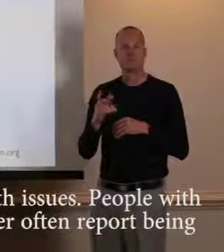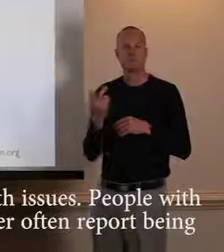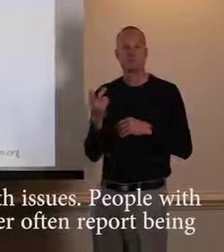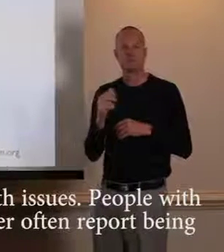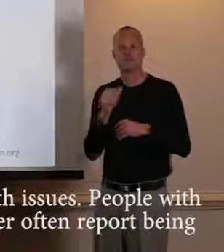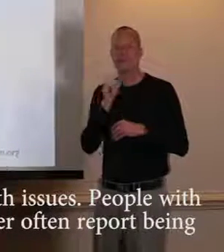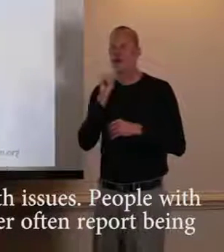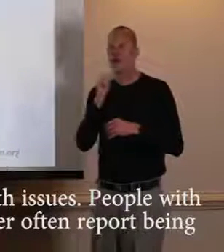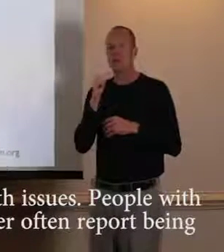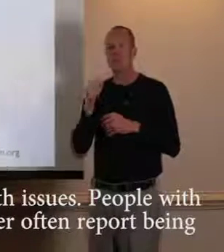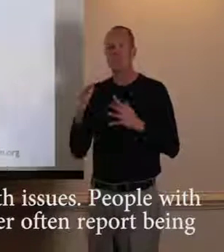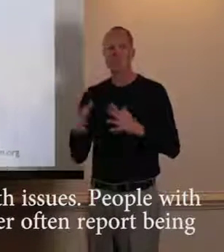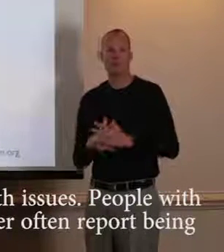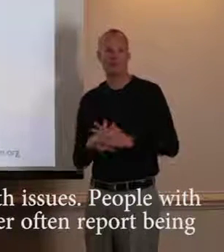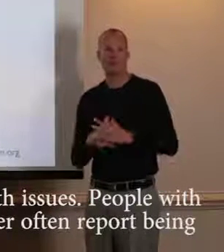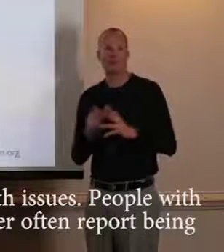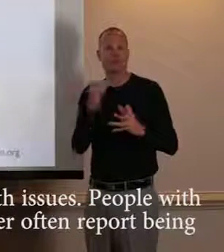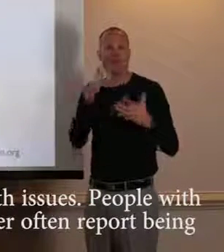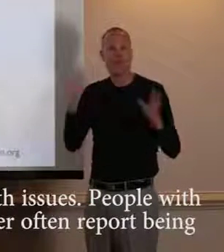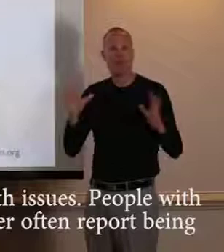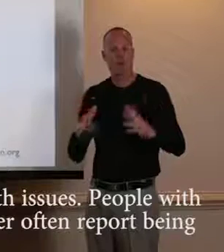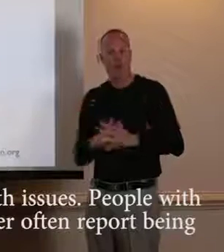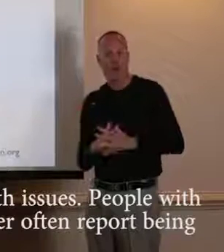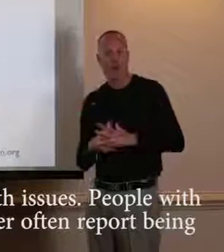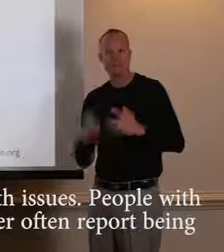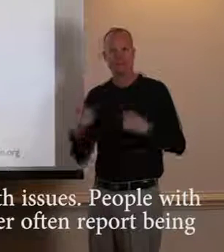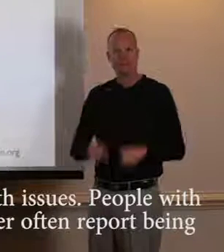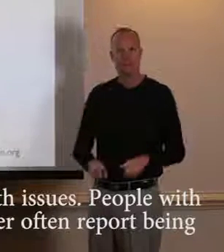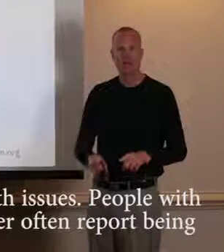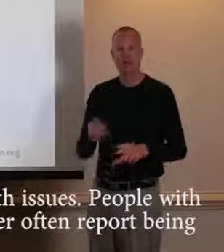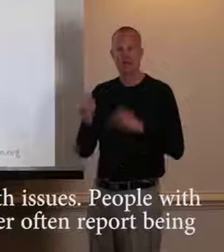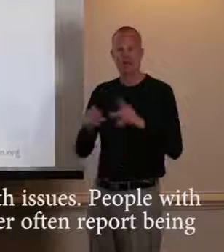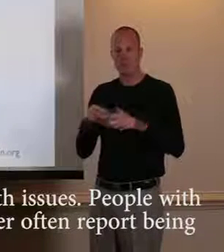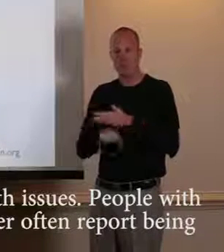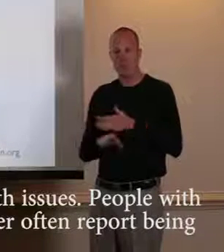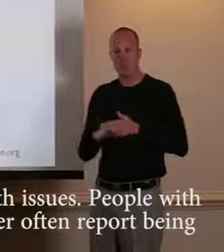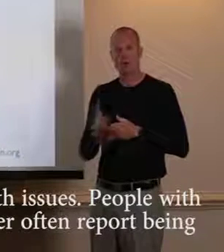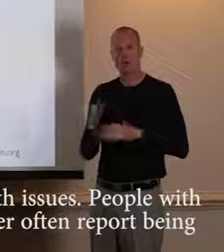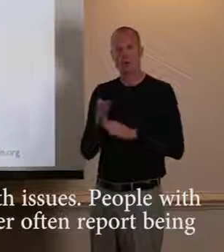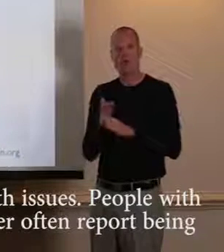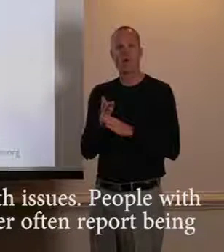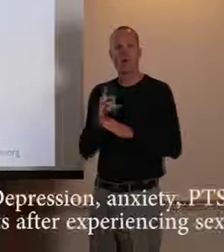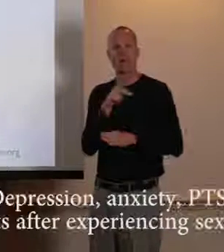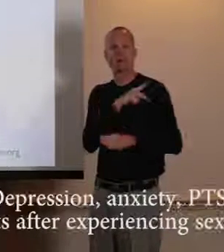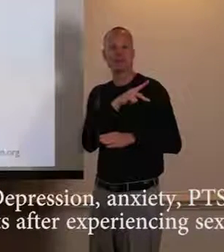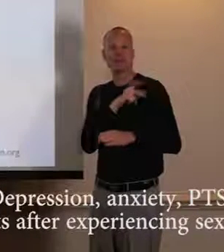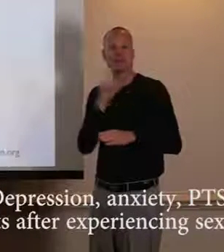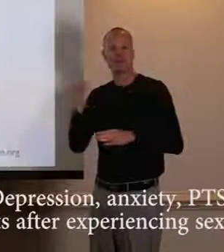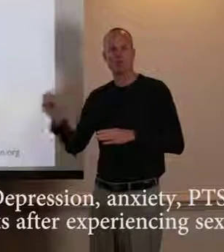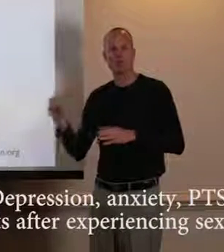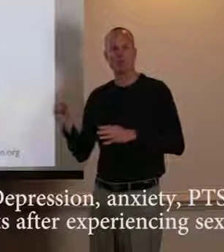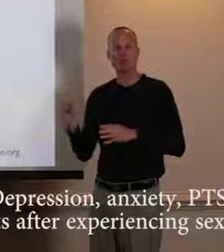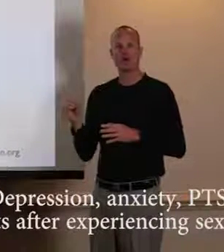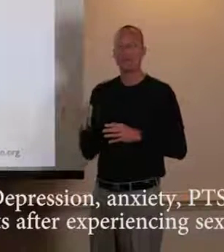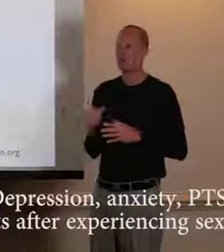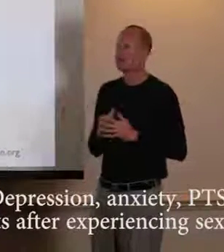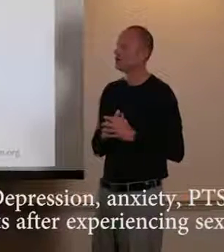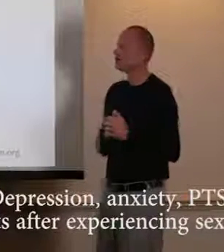pregnancies, and mental health issues. People with borderline personality disorder often report being sexually abused as children. Depression,